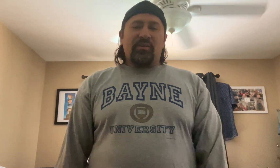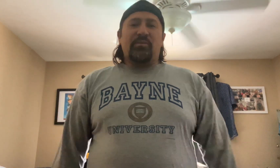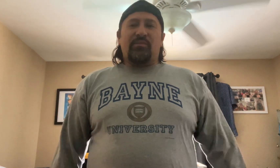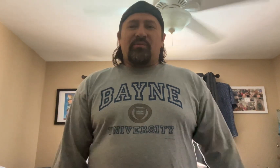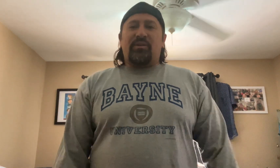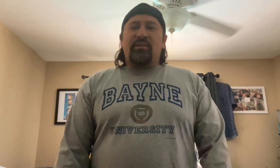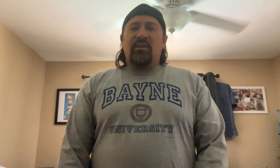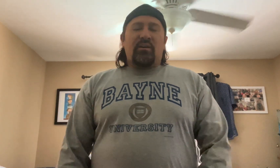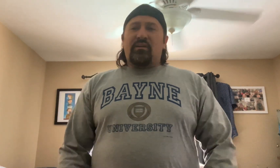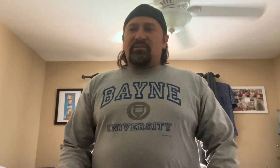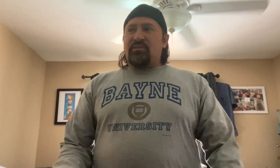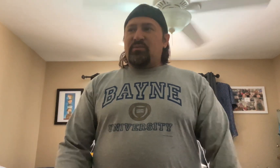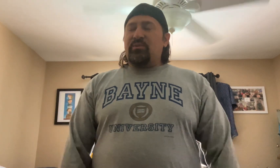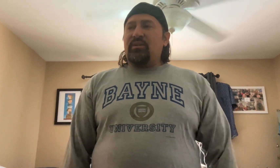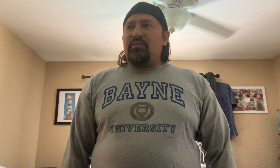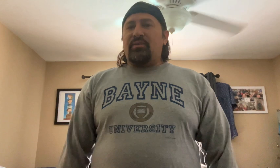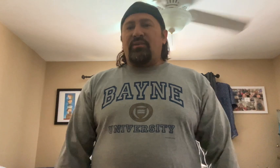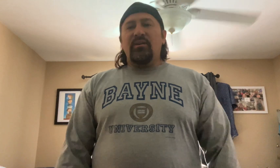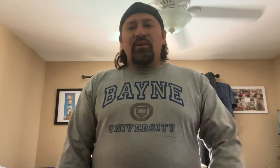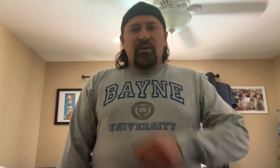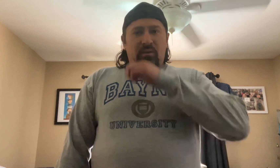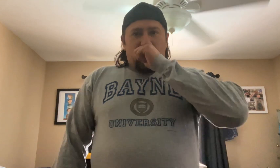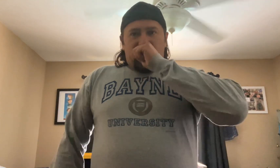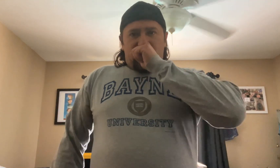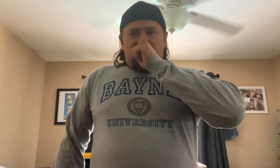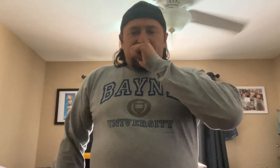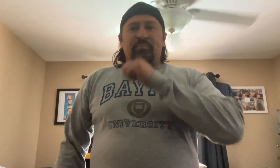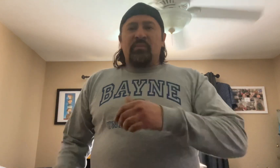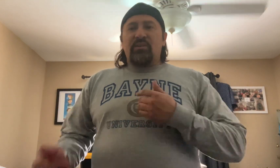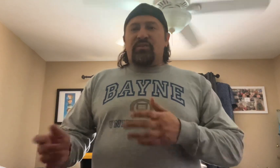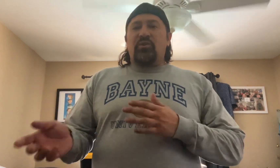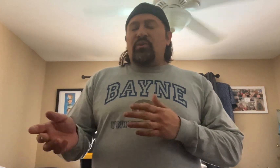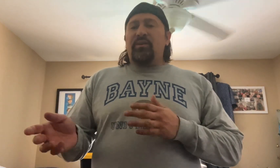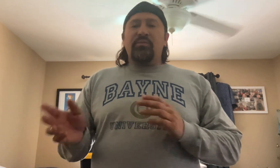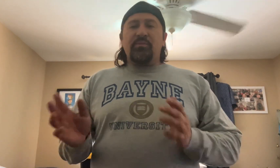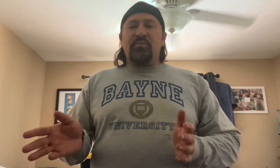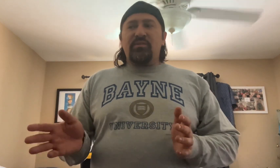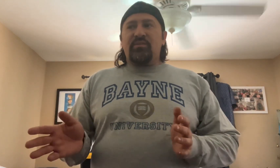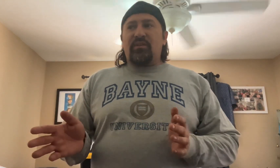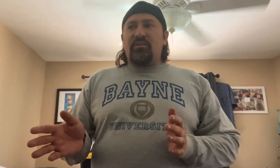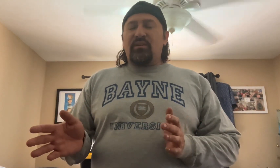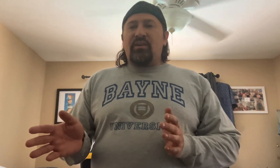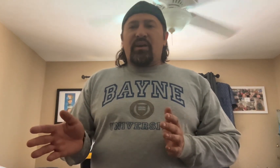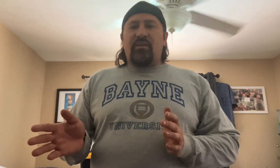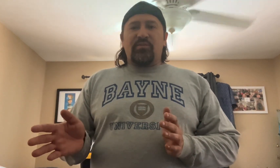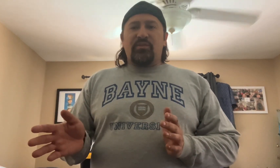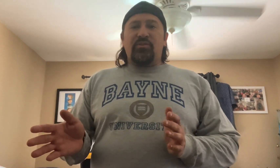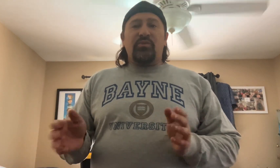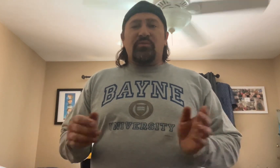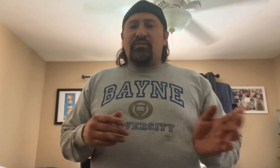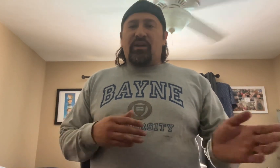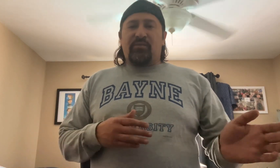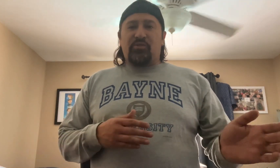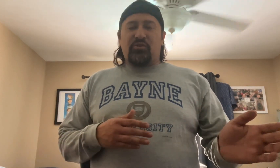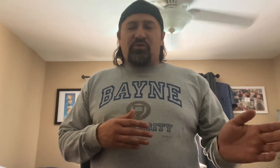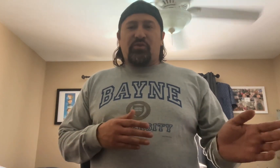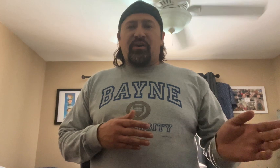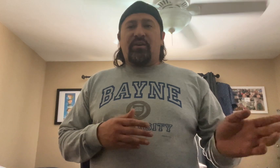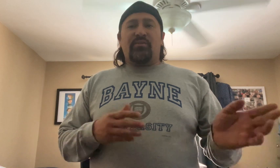on the video. So it was a busy Sunday afternoon. It was the after church crowd and